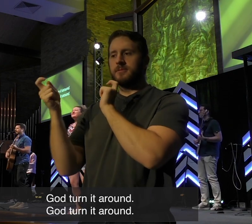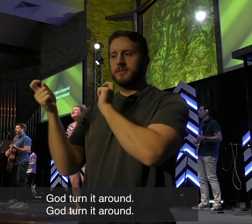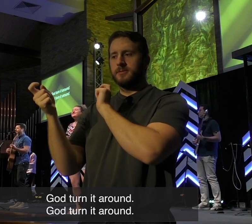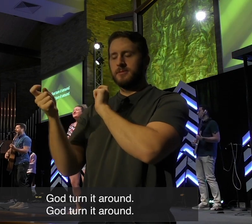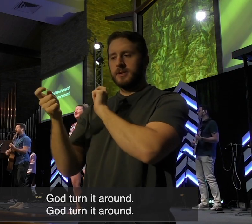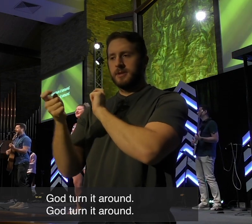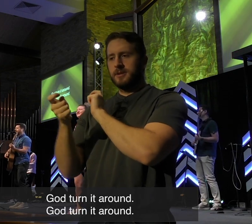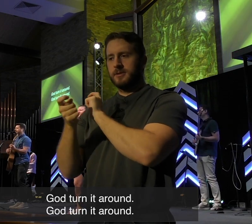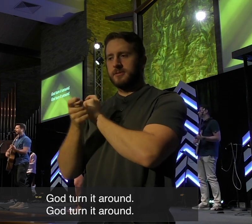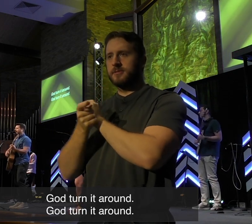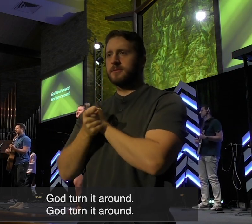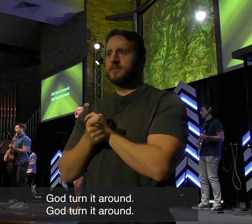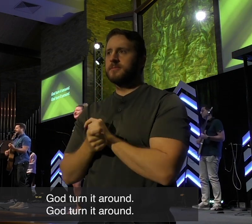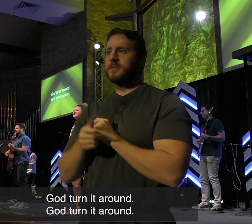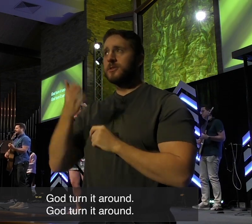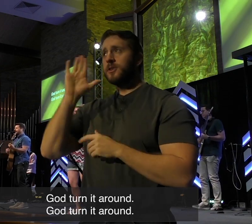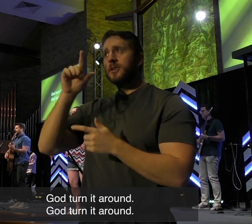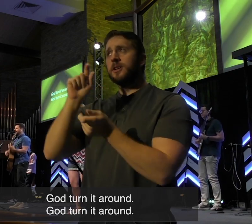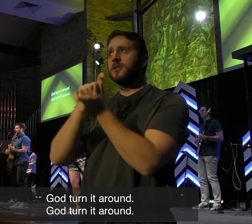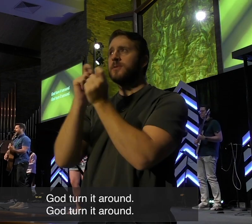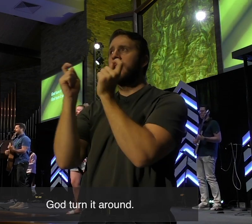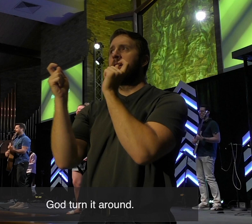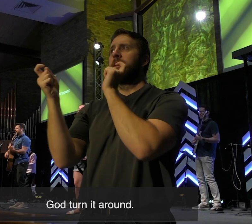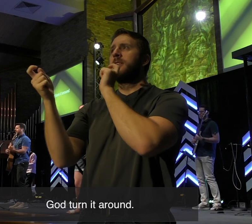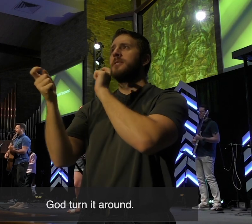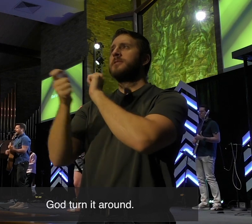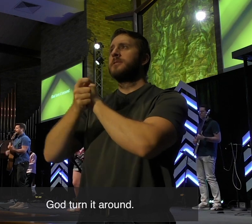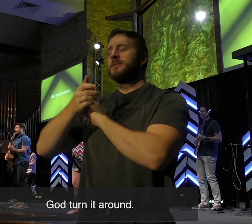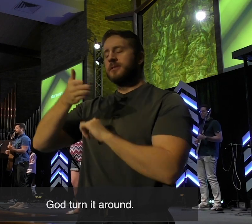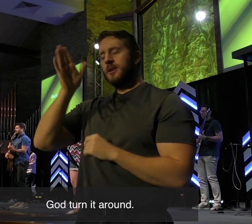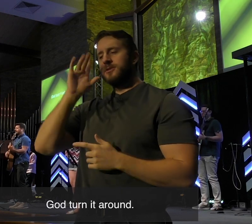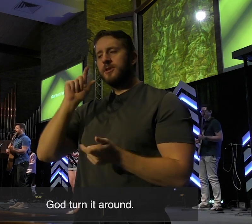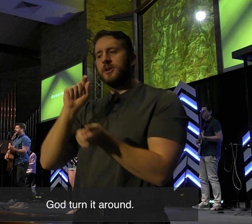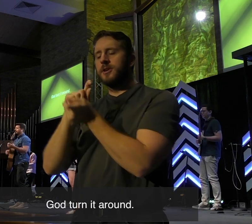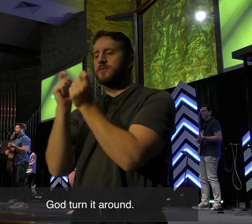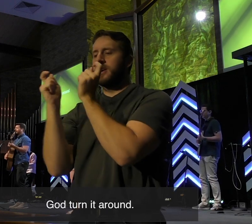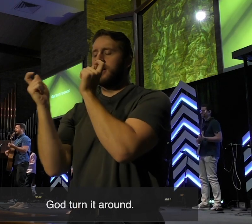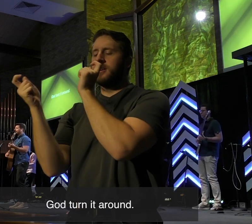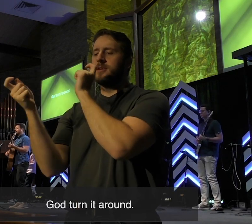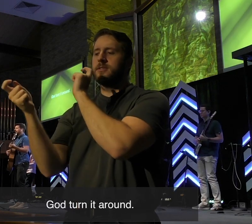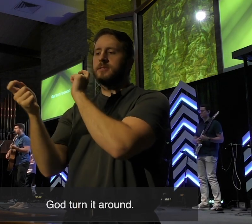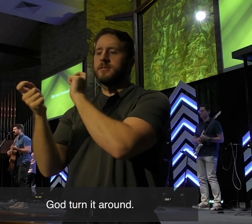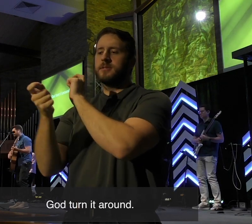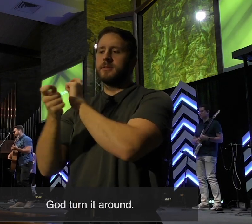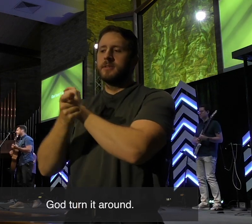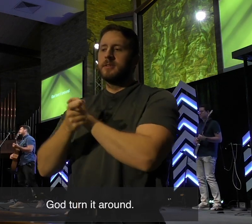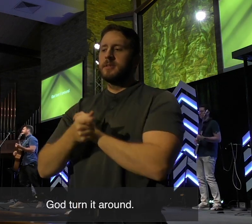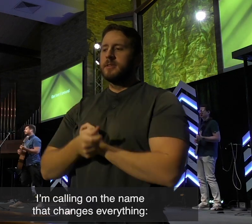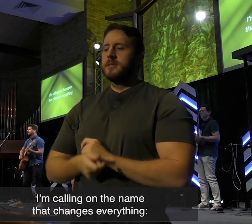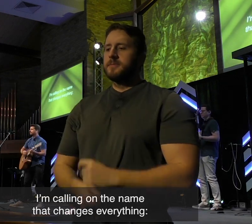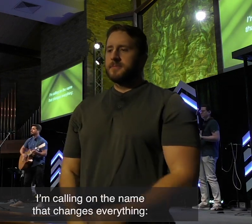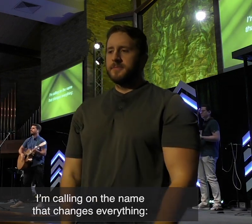God, turn it around. God, turn it around. God, turn it around.